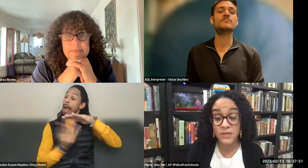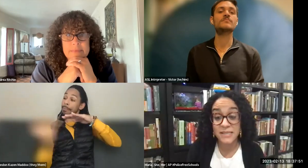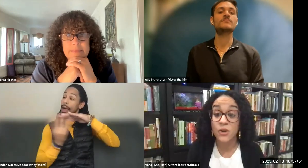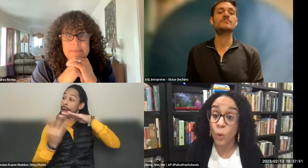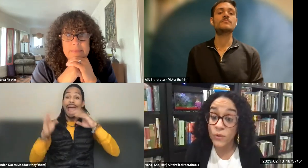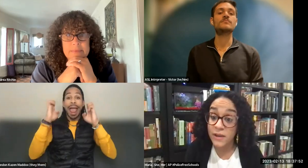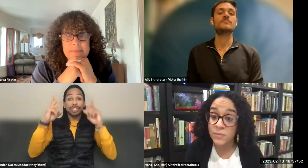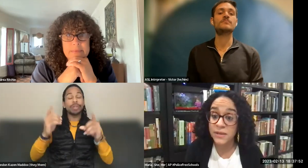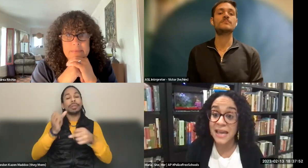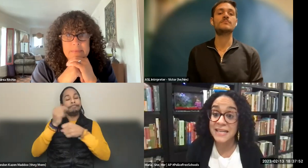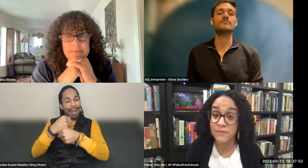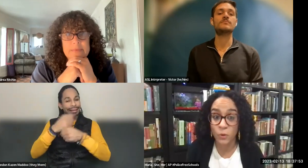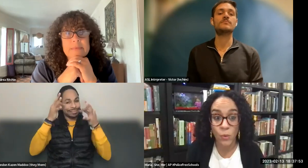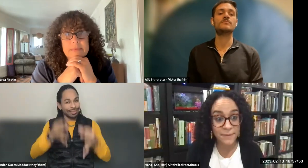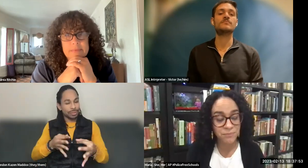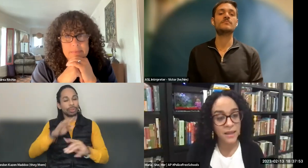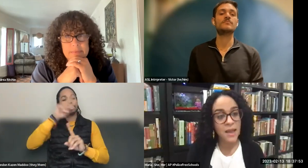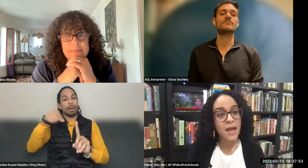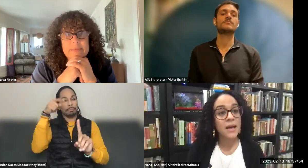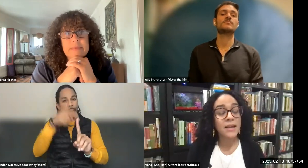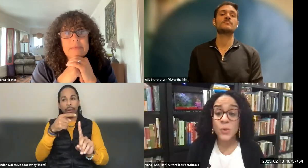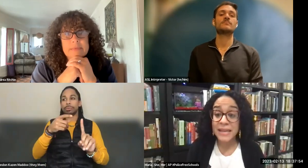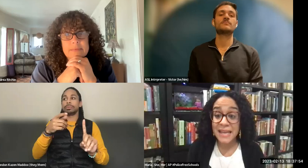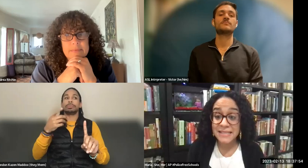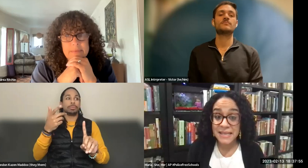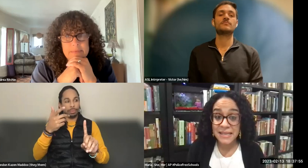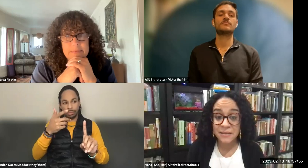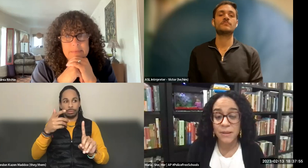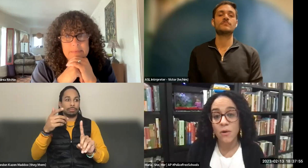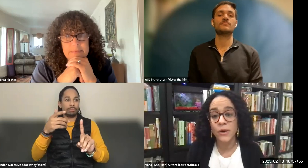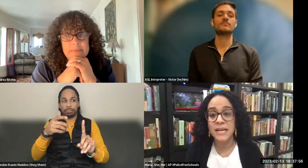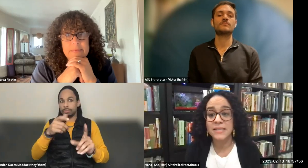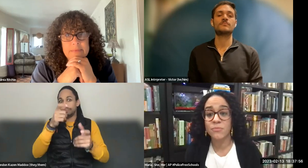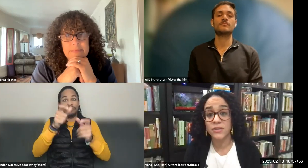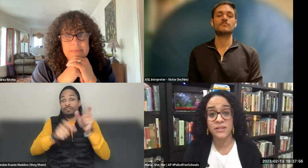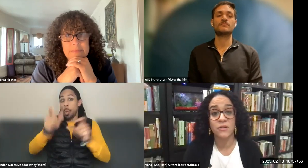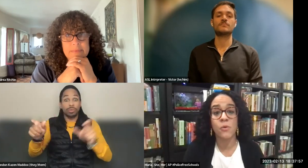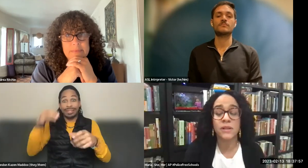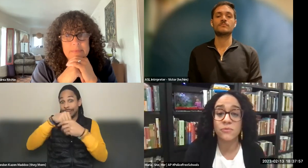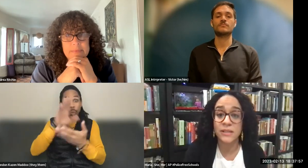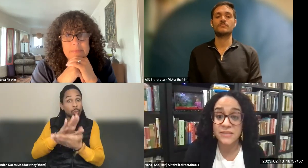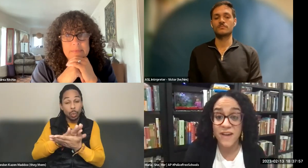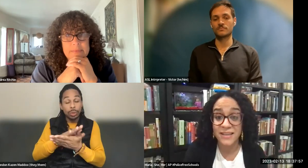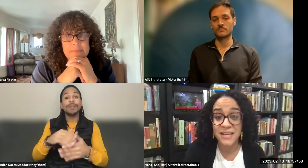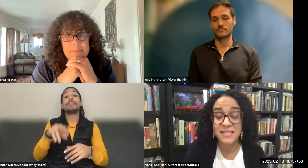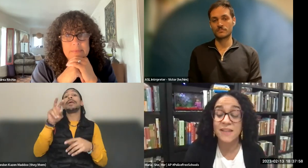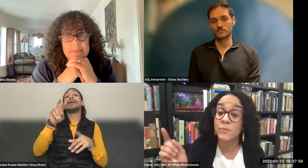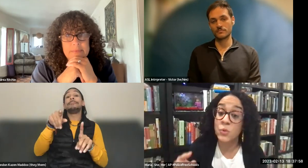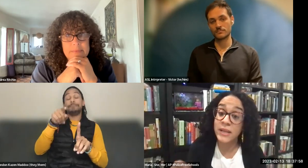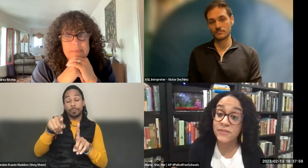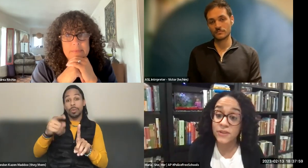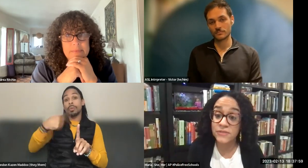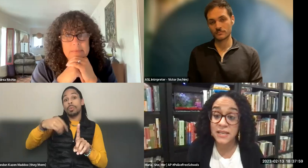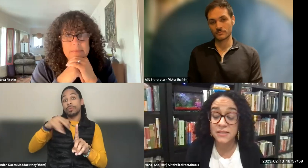criminalization of students and who they criminalize and for what. In 2018, the Black Organizing Project in Oakland released findings that